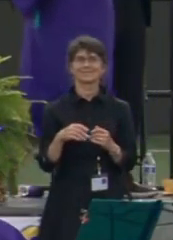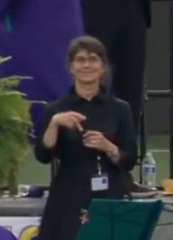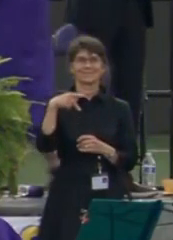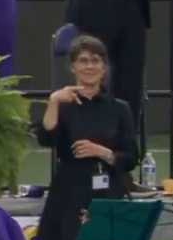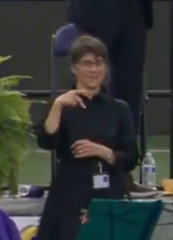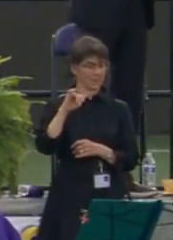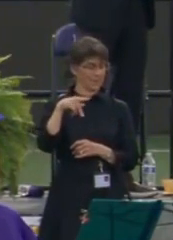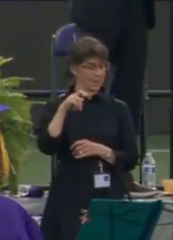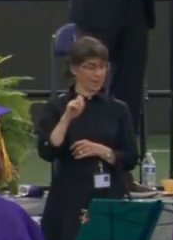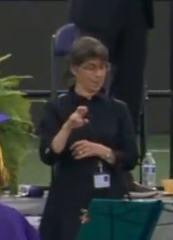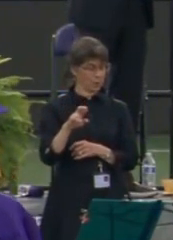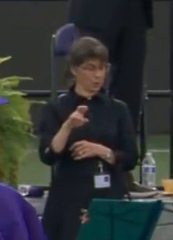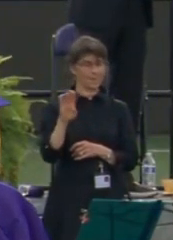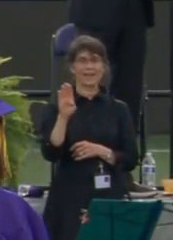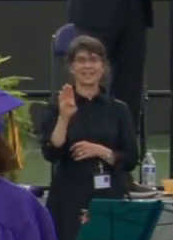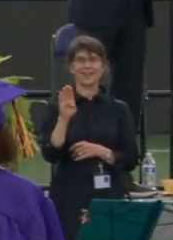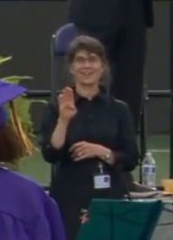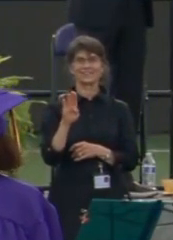Piper Bandera.